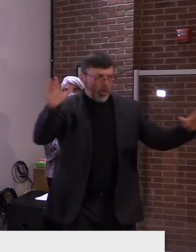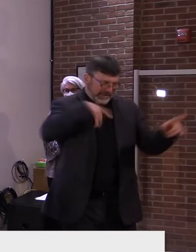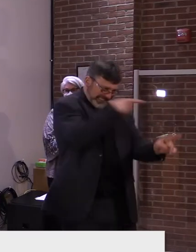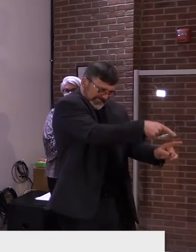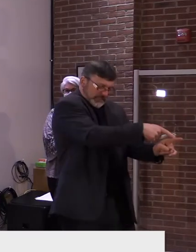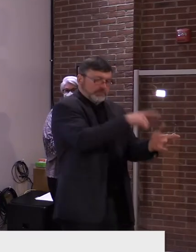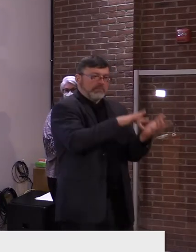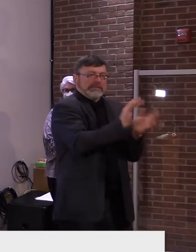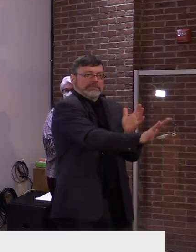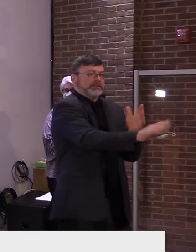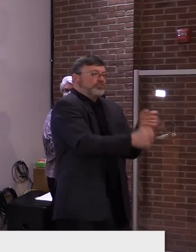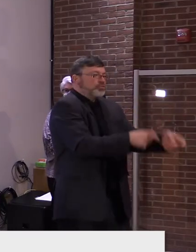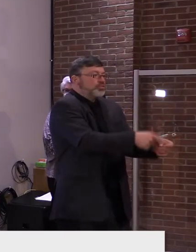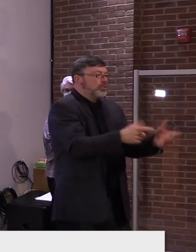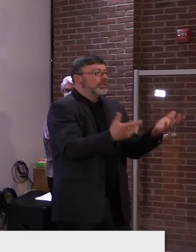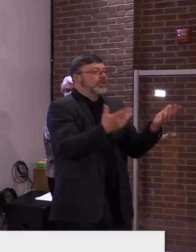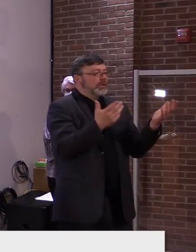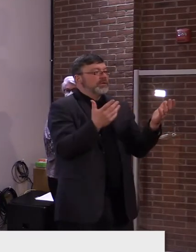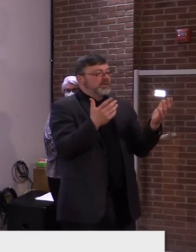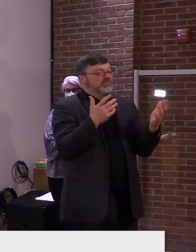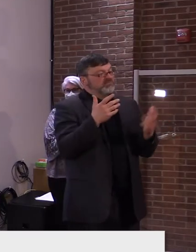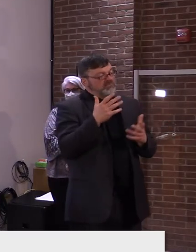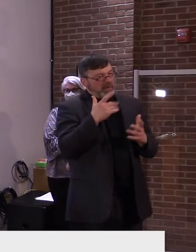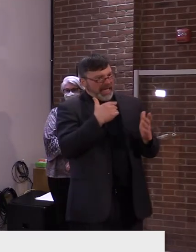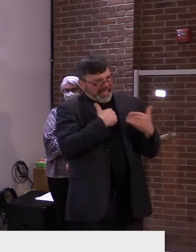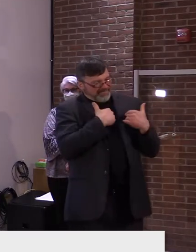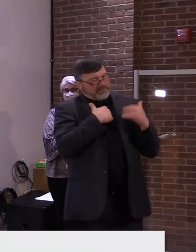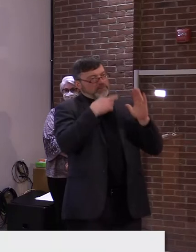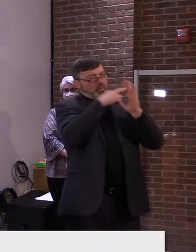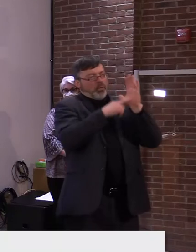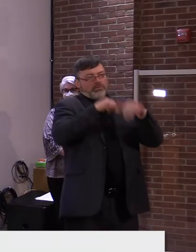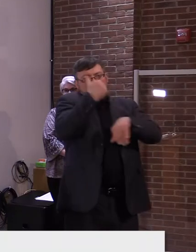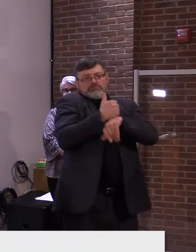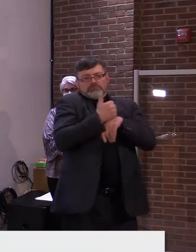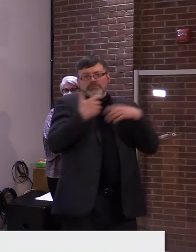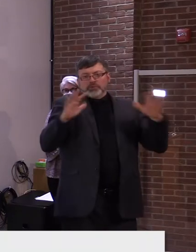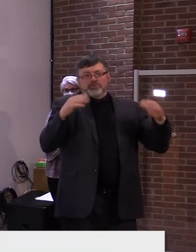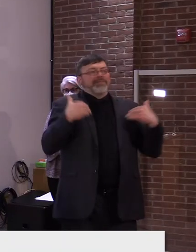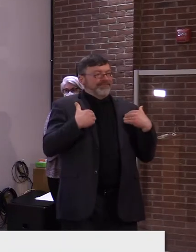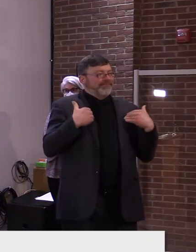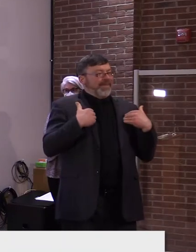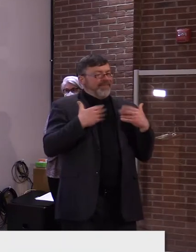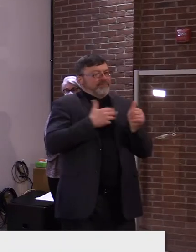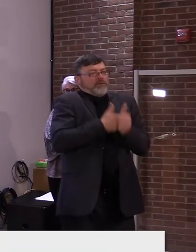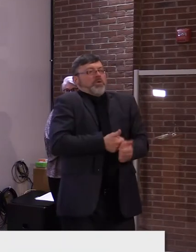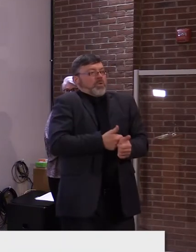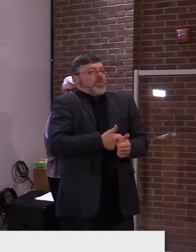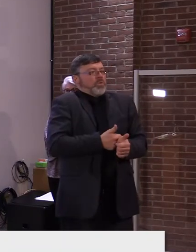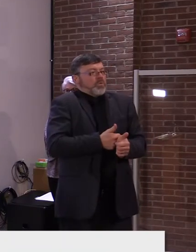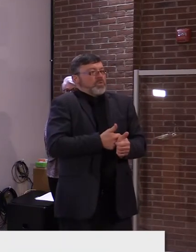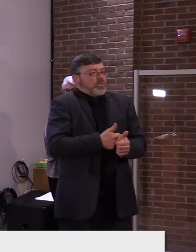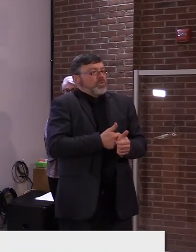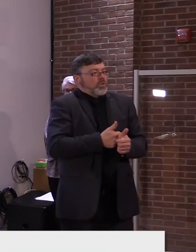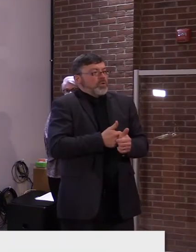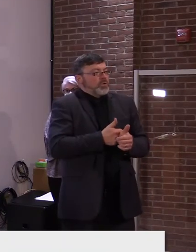just being challenged by volume, not by having to change anything that's been done.